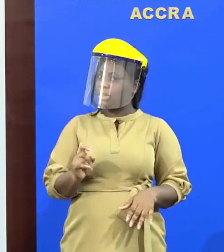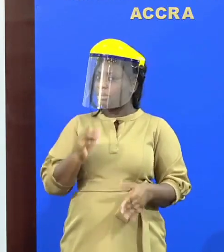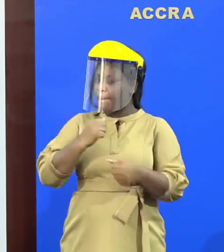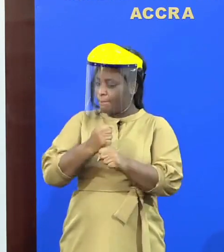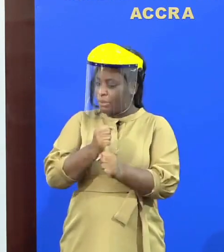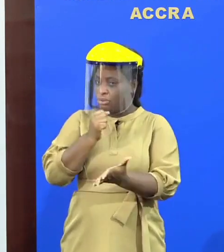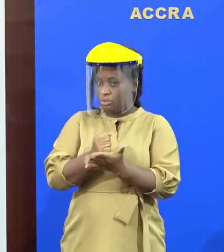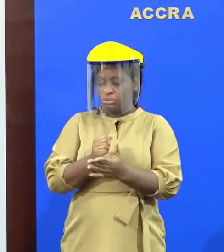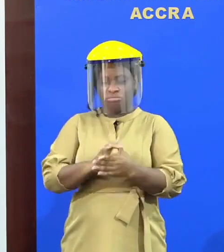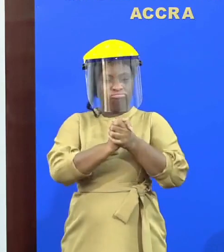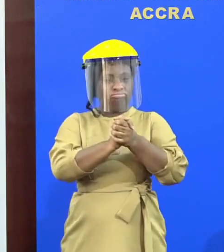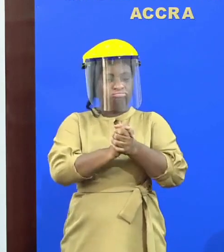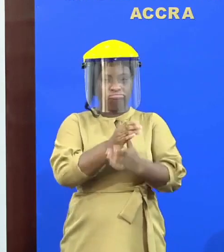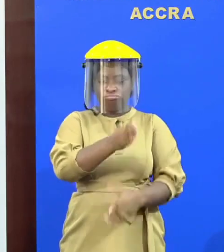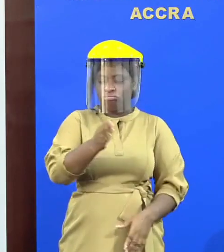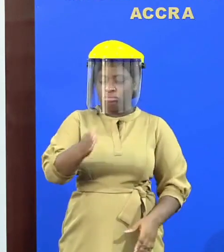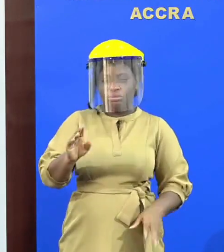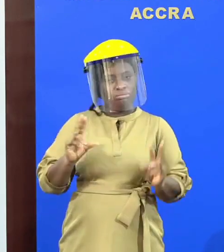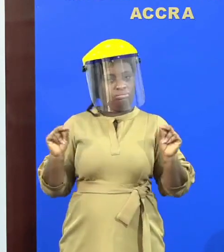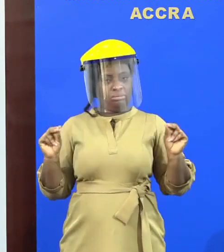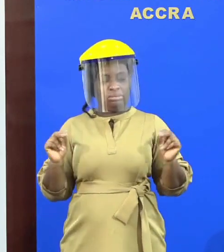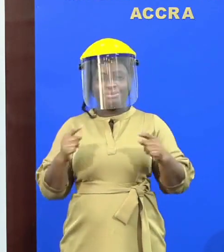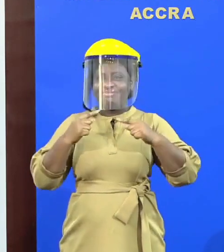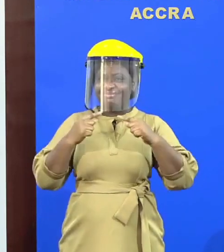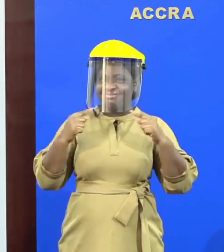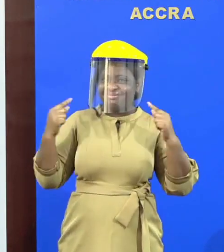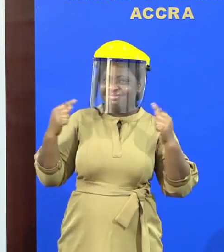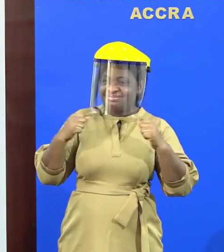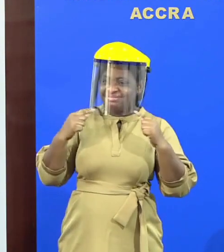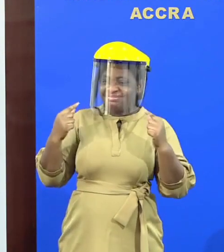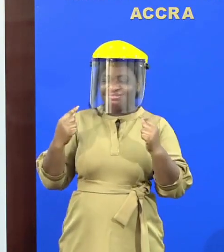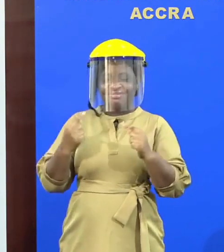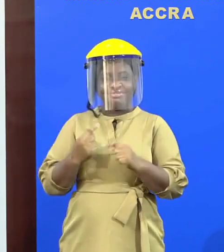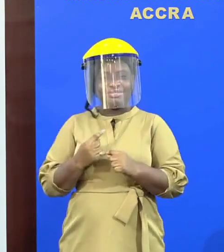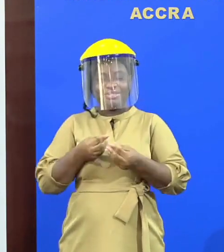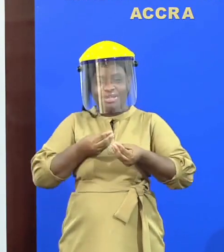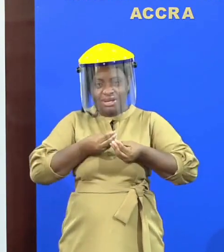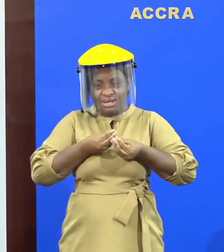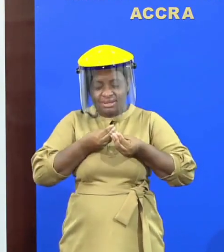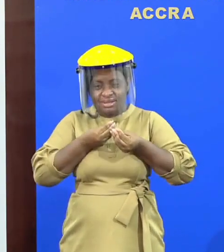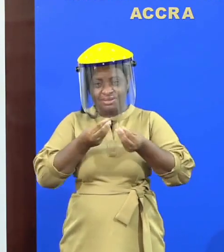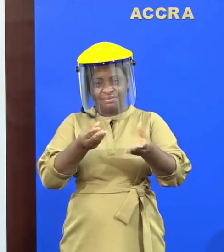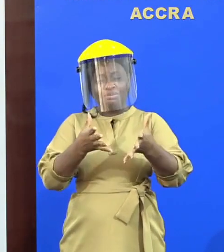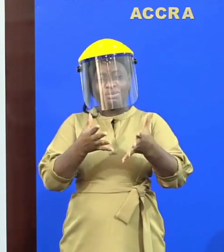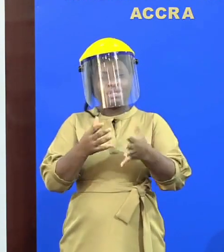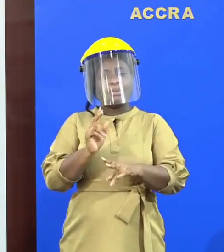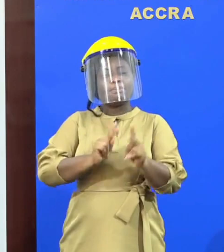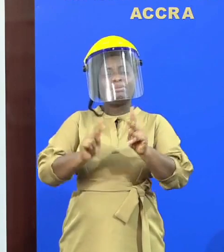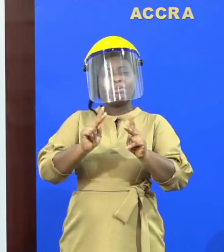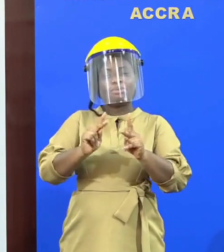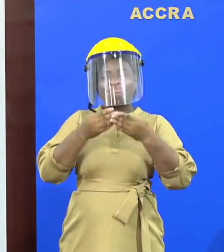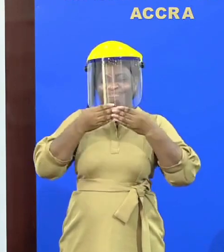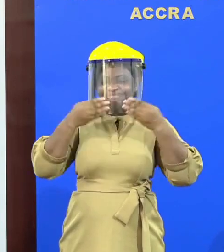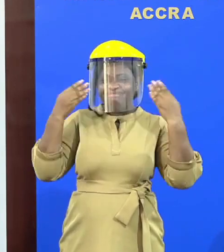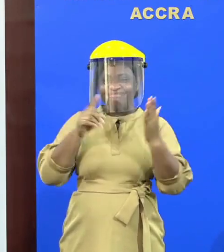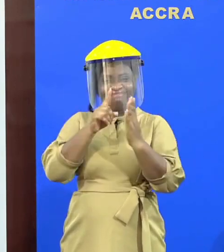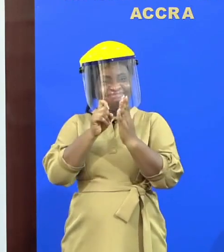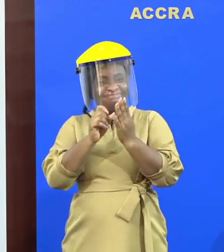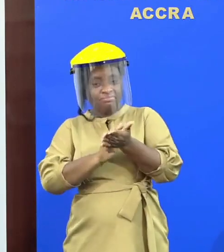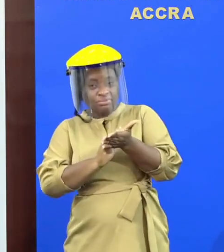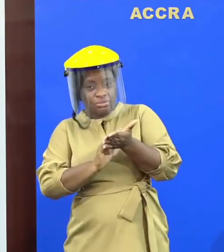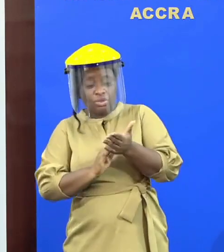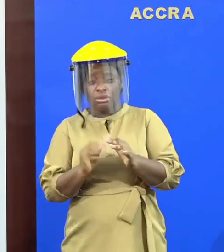Very, very important. Regular announcement of the safety protocols should be encouraged to be done more frequently, and the church will